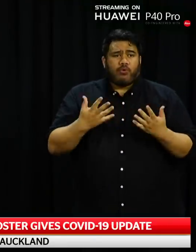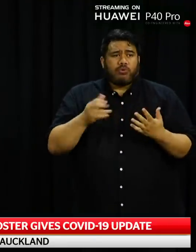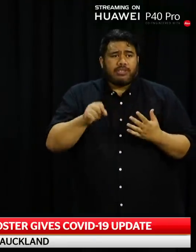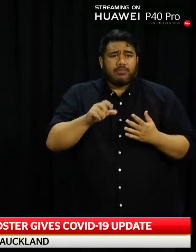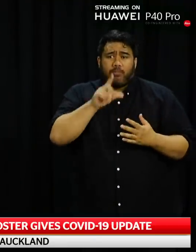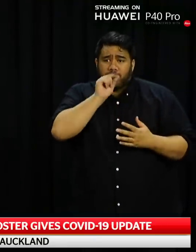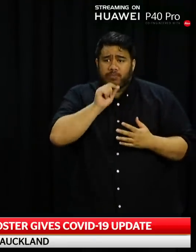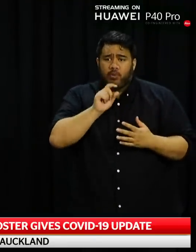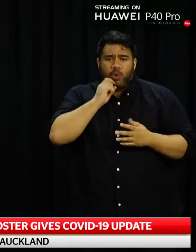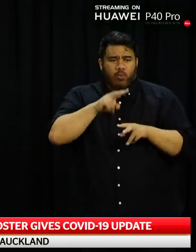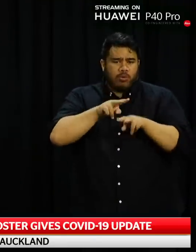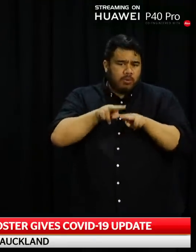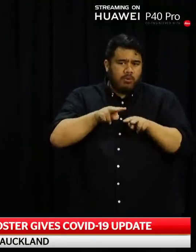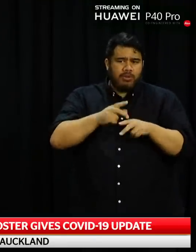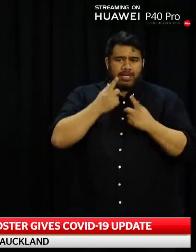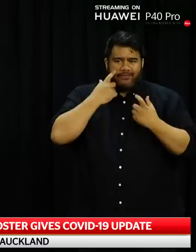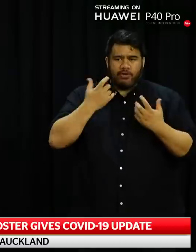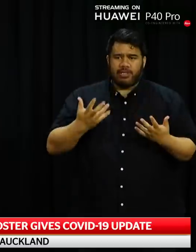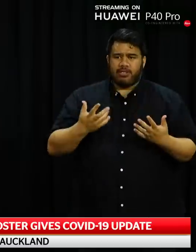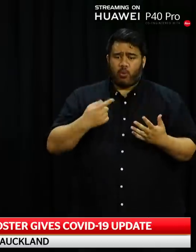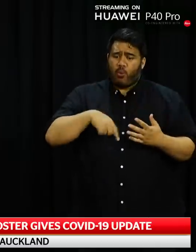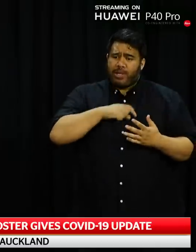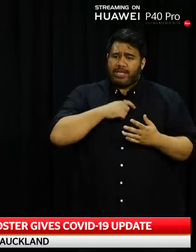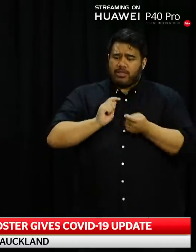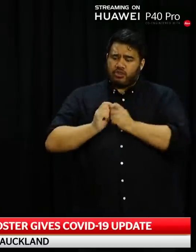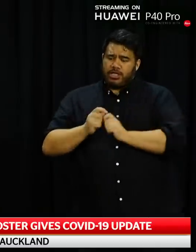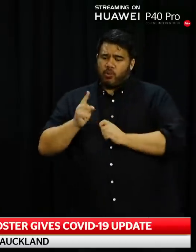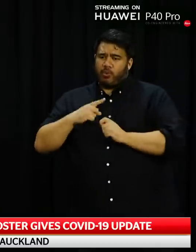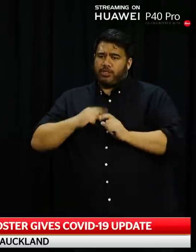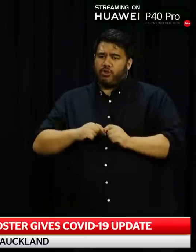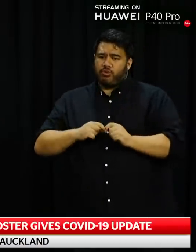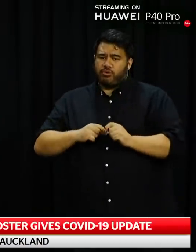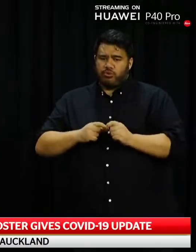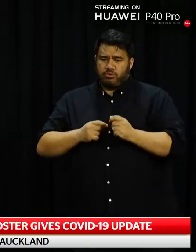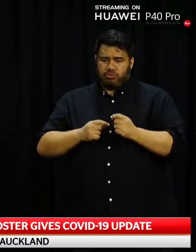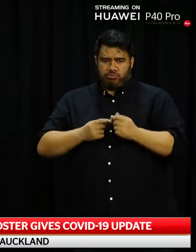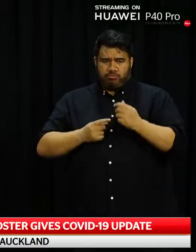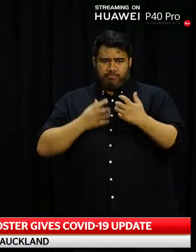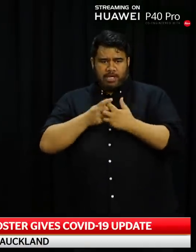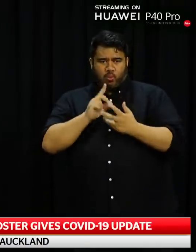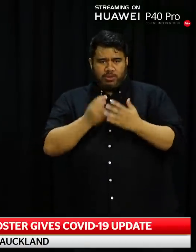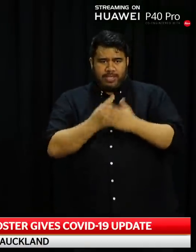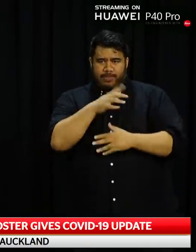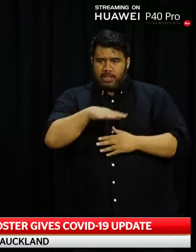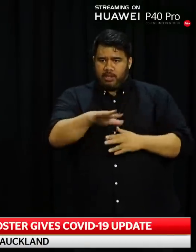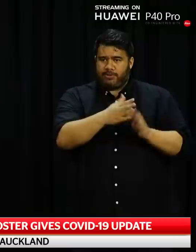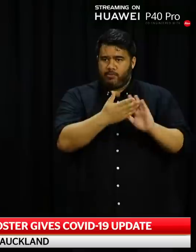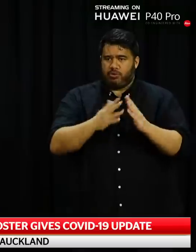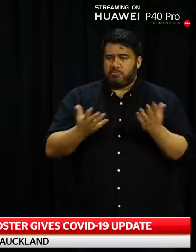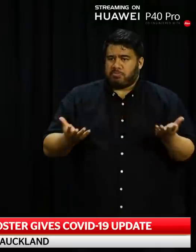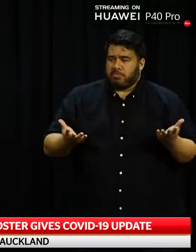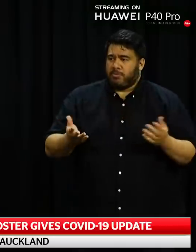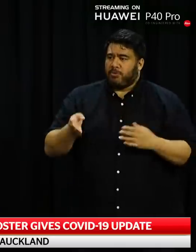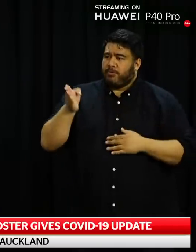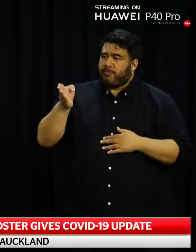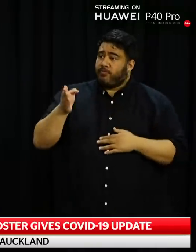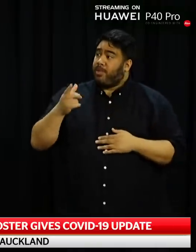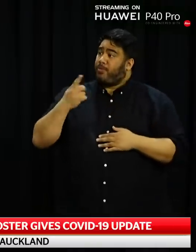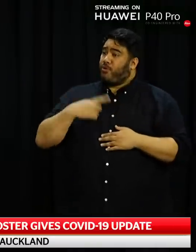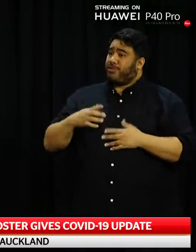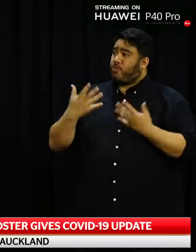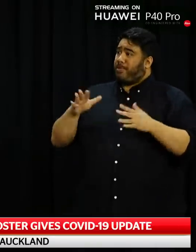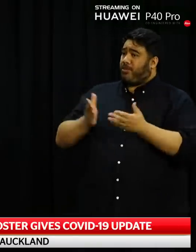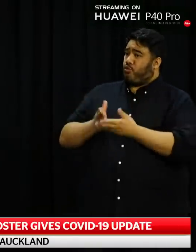carefully, but we've been able to adapt our enforcement approach according to what we're seeing, and we will do that. Do you think because we've done it before that it